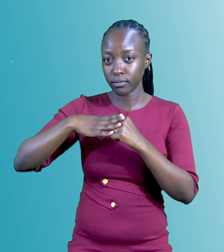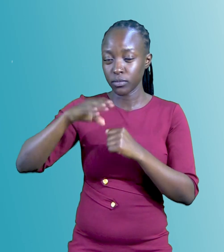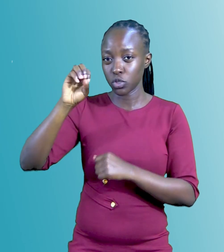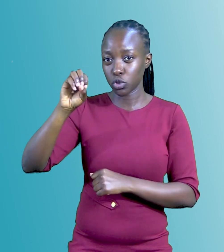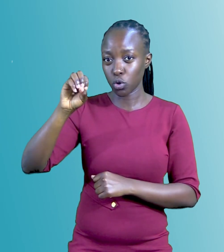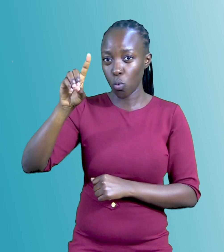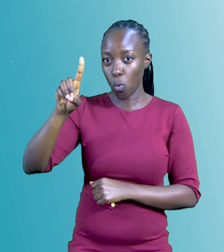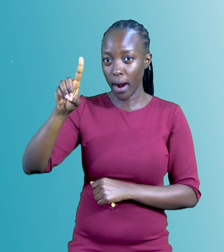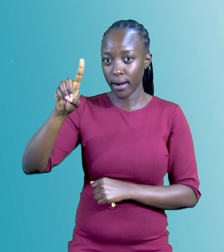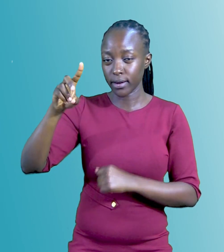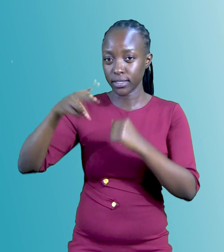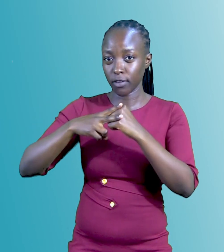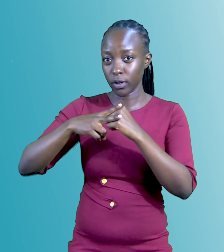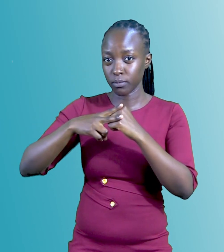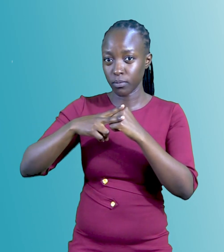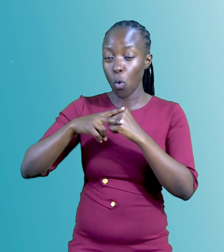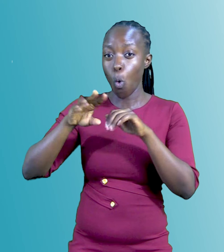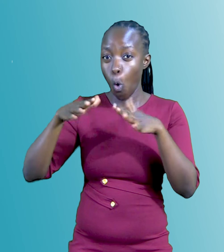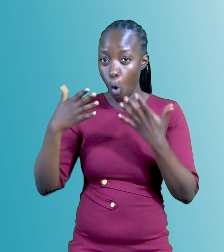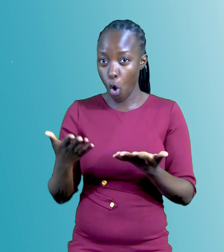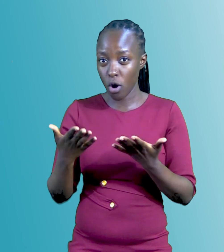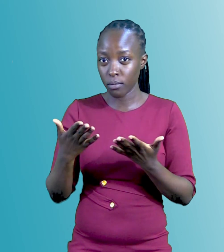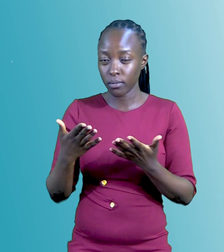29017 or +254